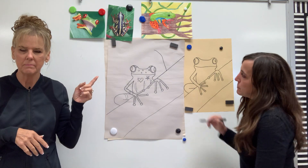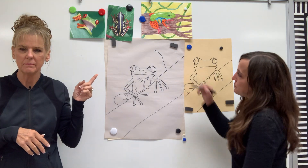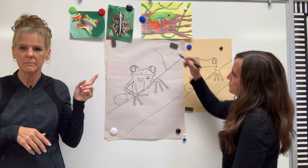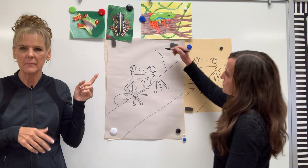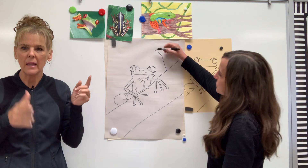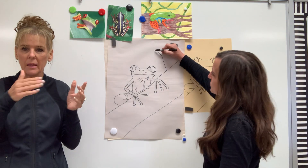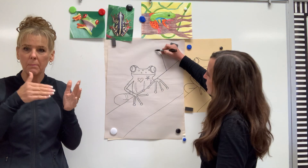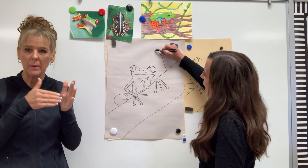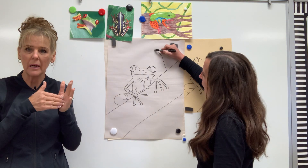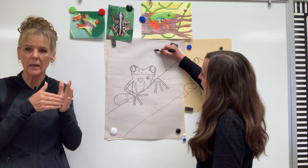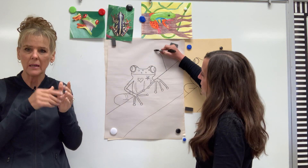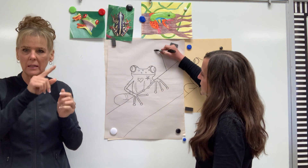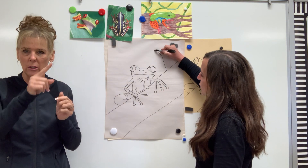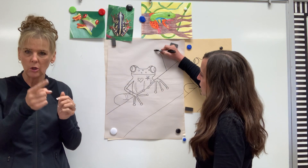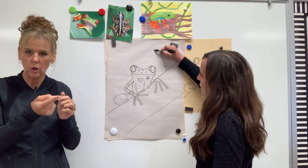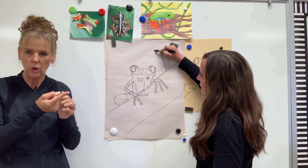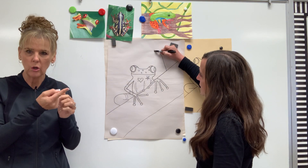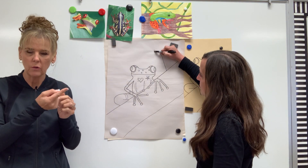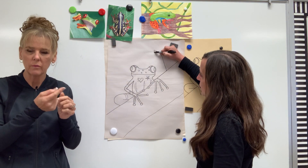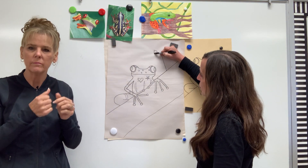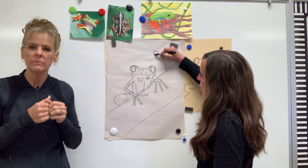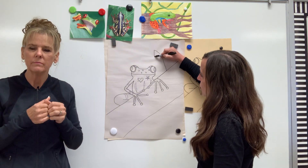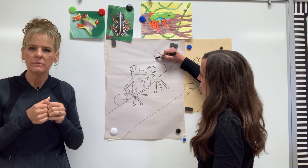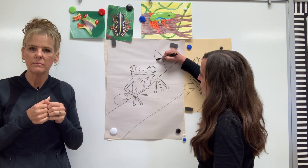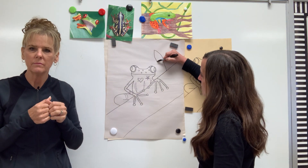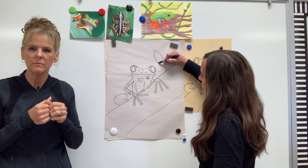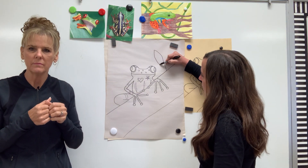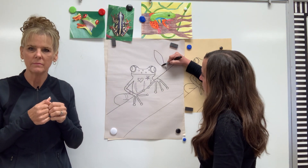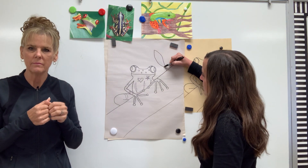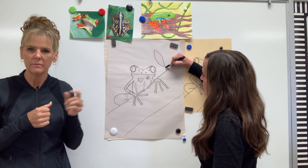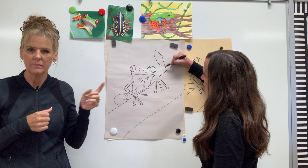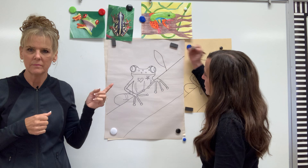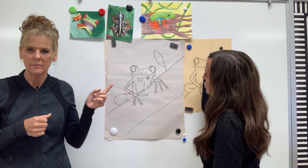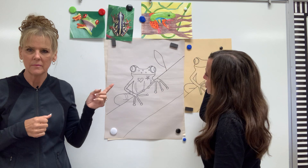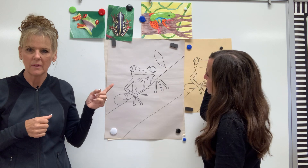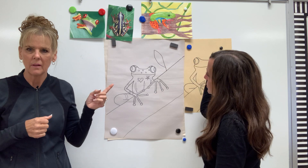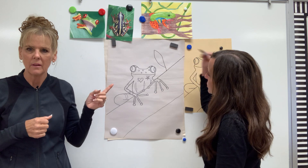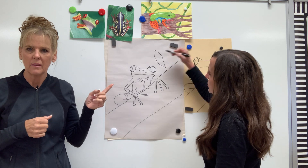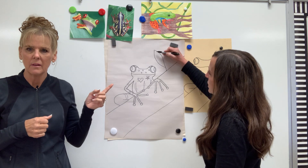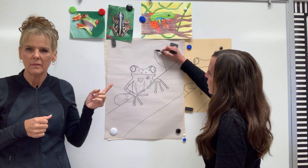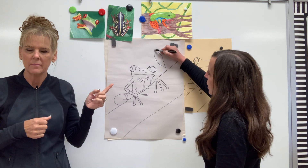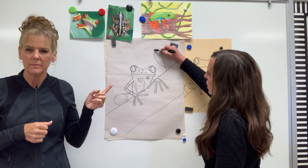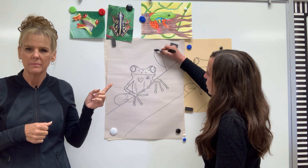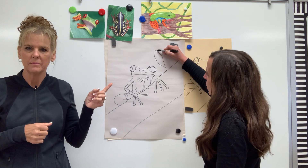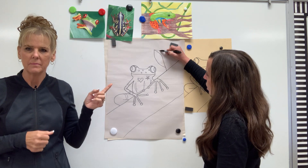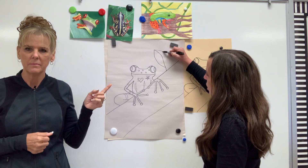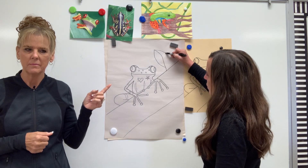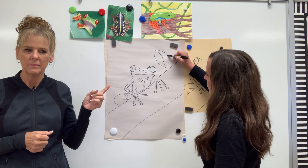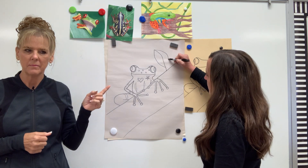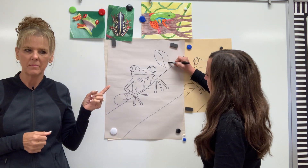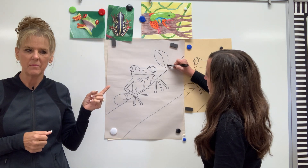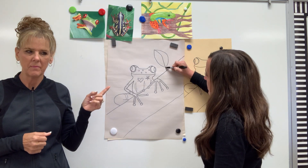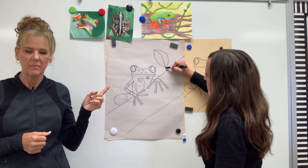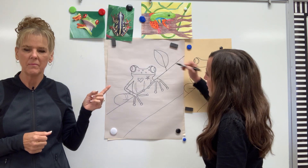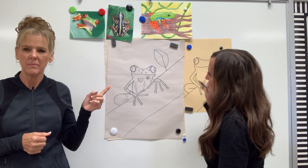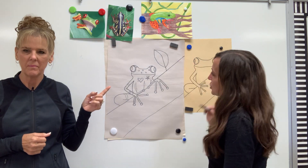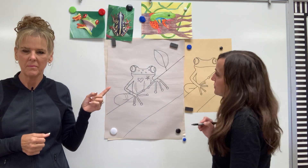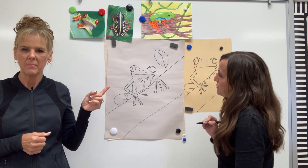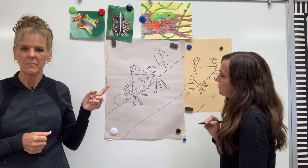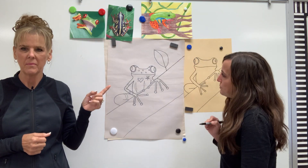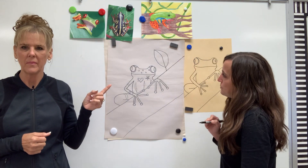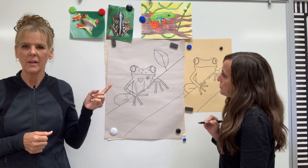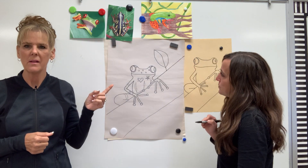leaf. And then starting on the end, I'm gonna curve it back in and touch. Curve it back in and